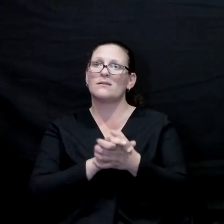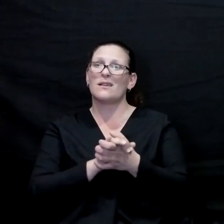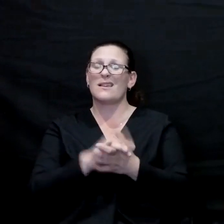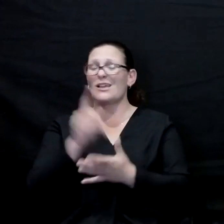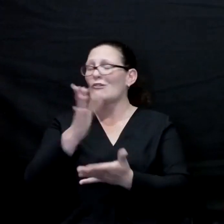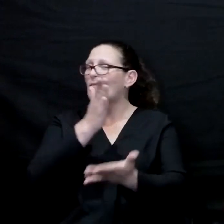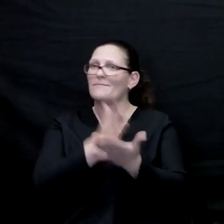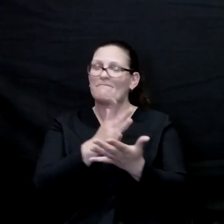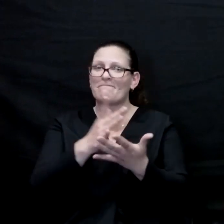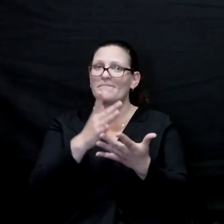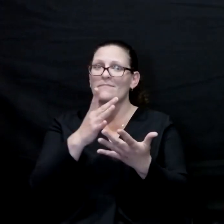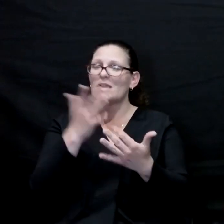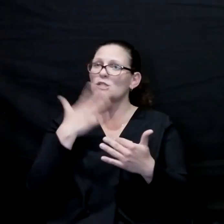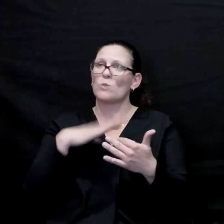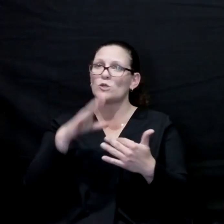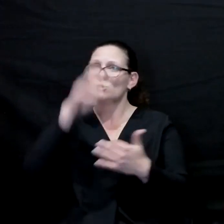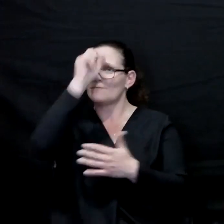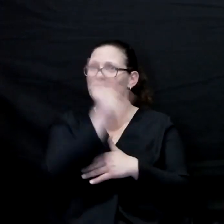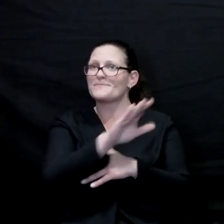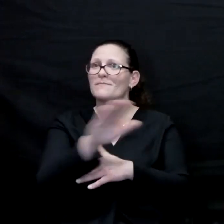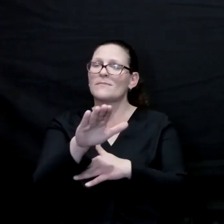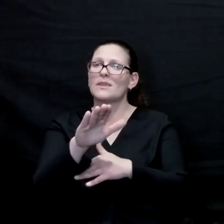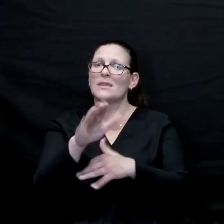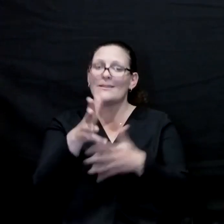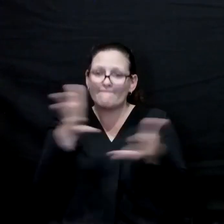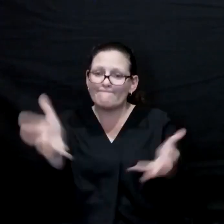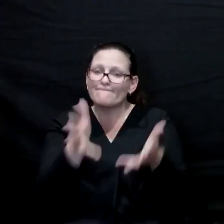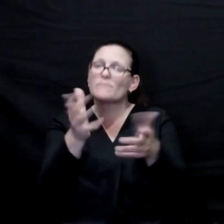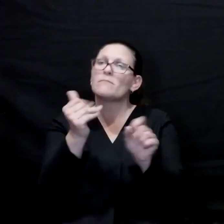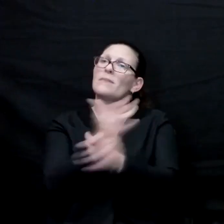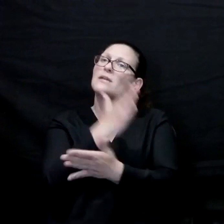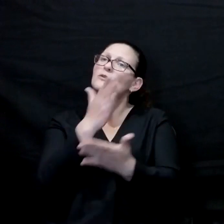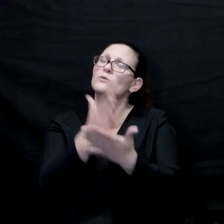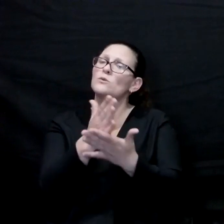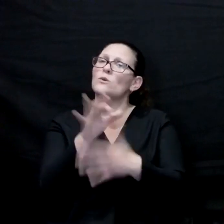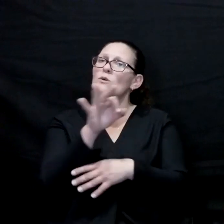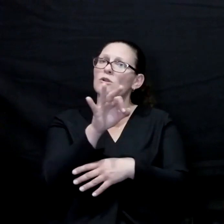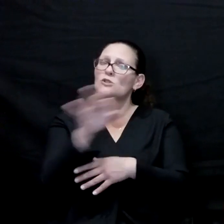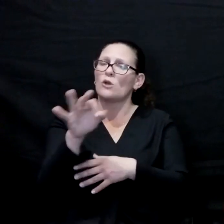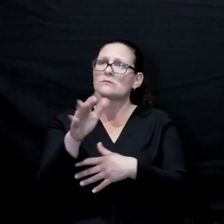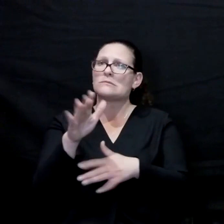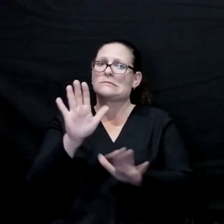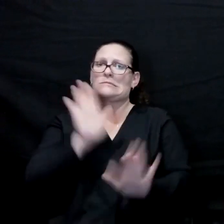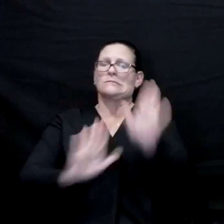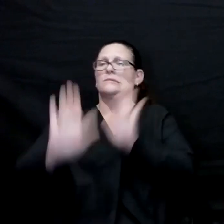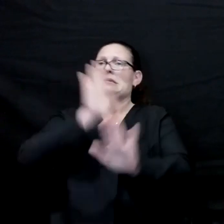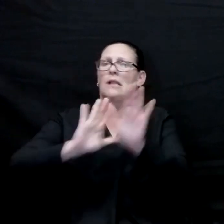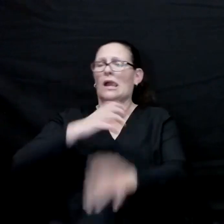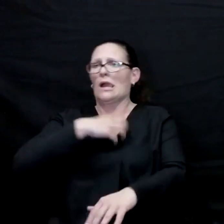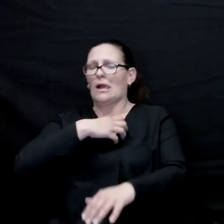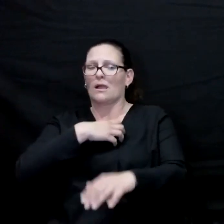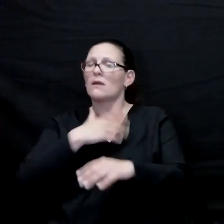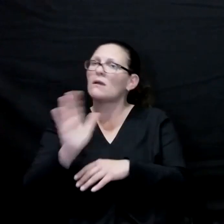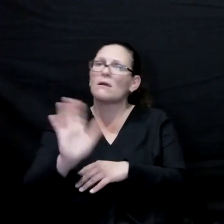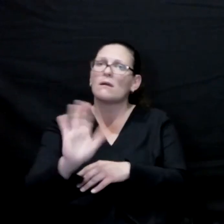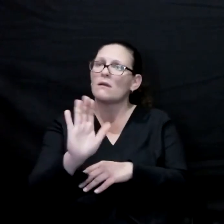to encourage people to not be afraid of their review process. Get some support to help you do